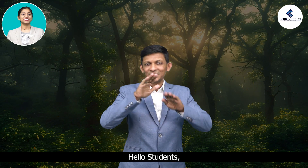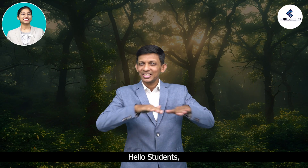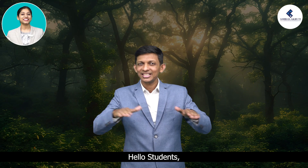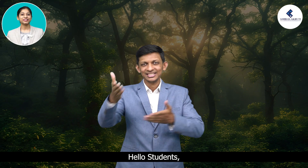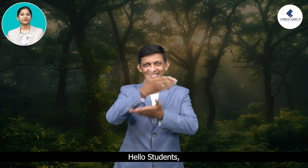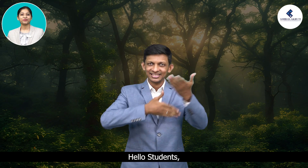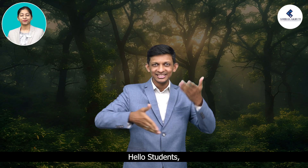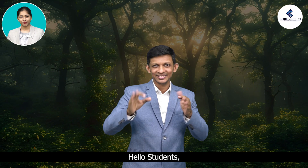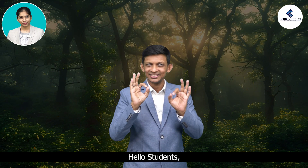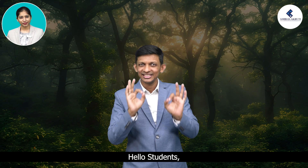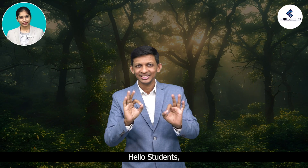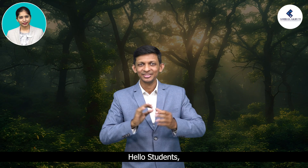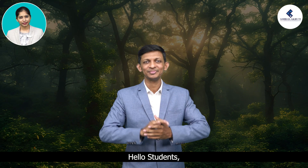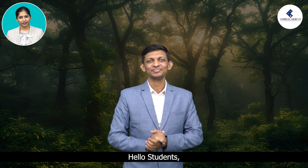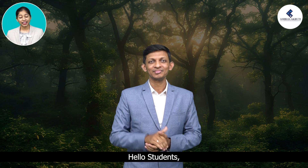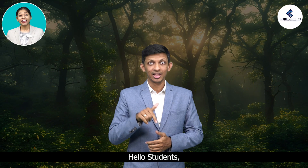Dear students,